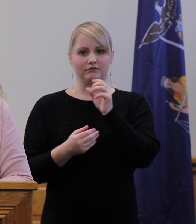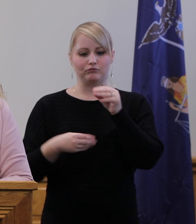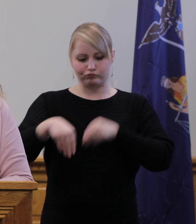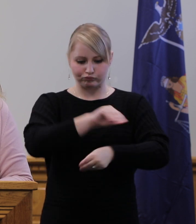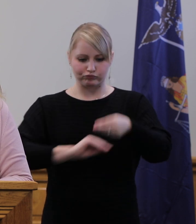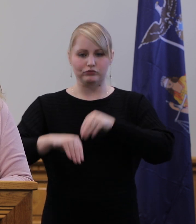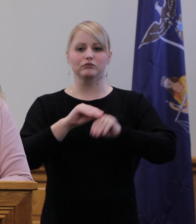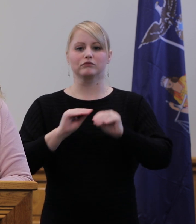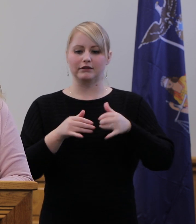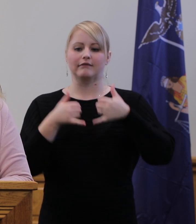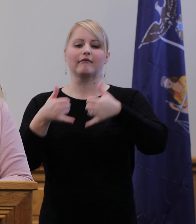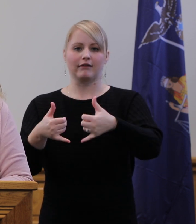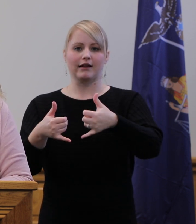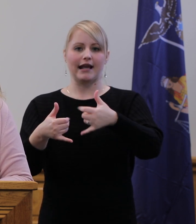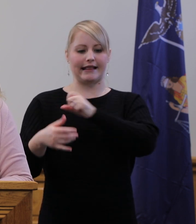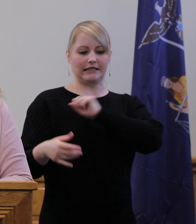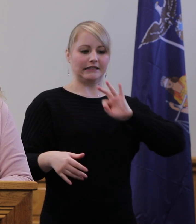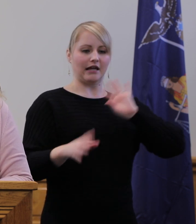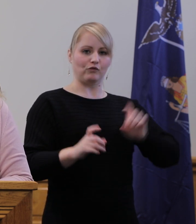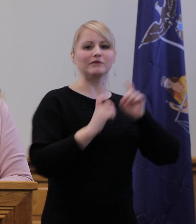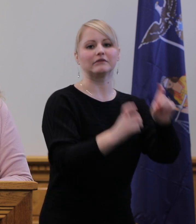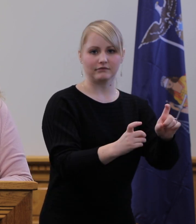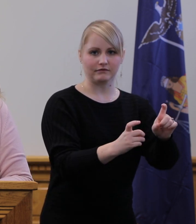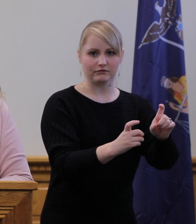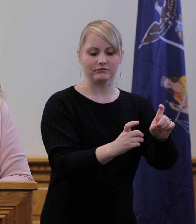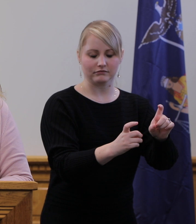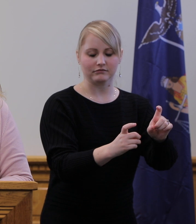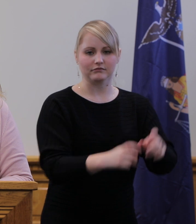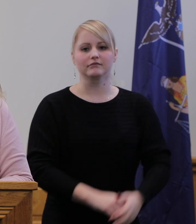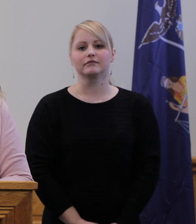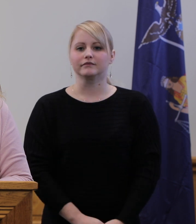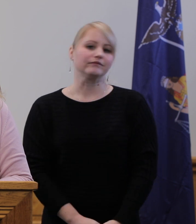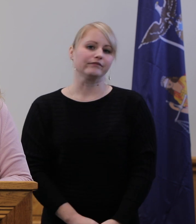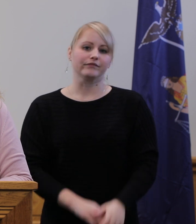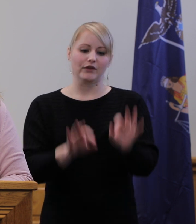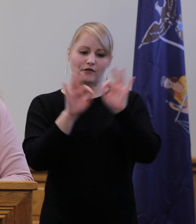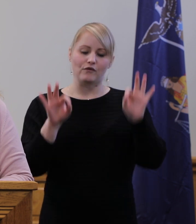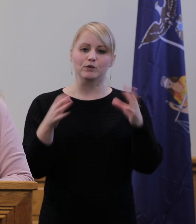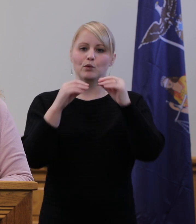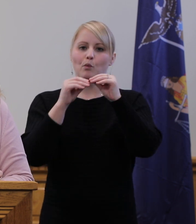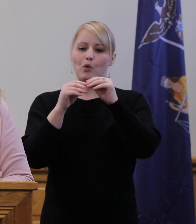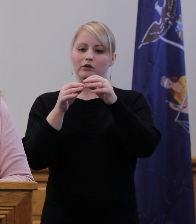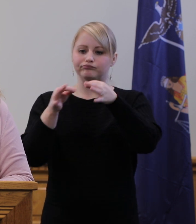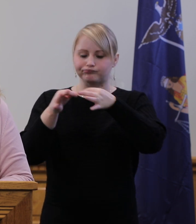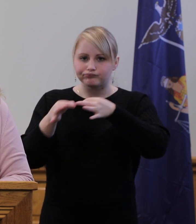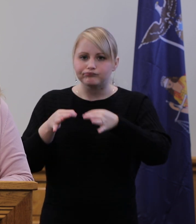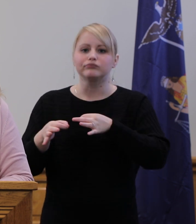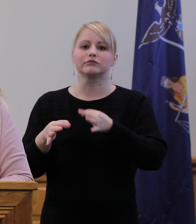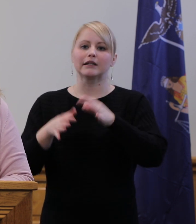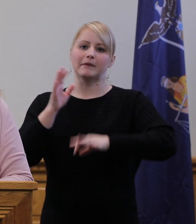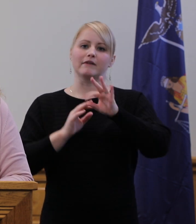Office for the Aging staff will deliver those items to the senior. Forms and more detailed information can be found on